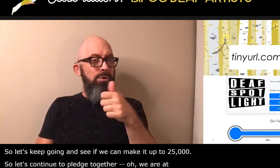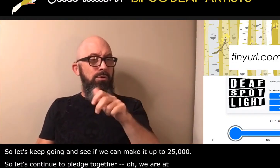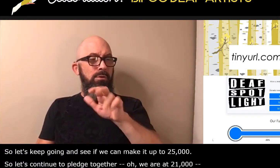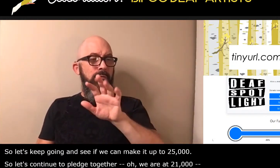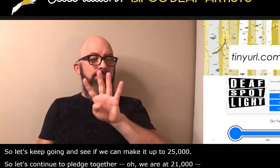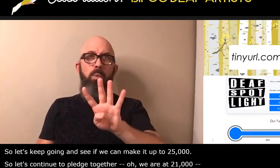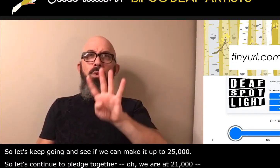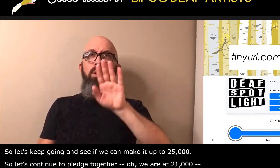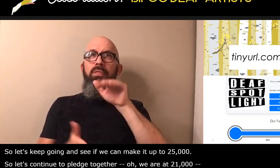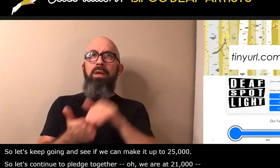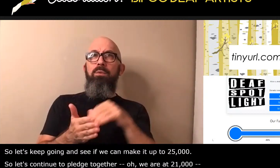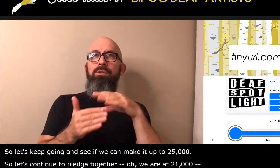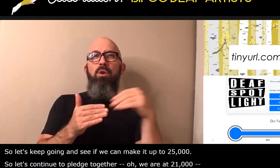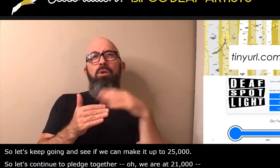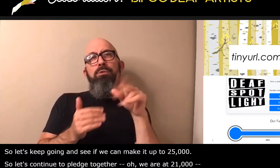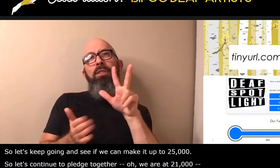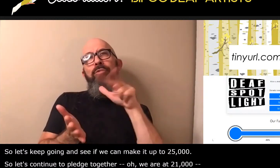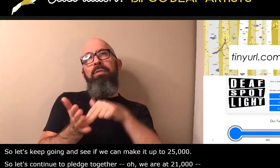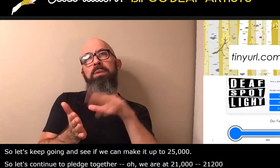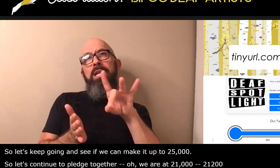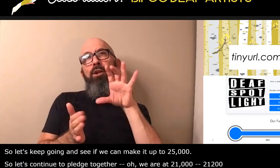$21,200 now.